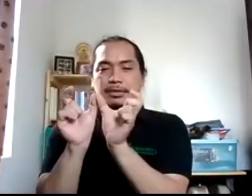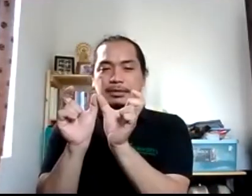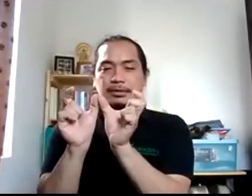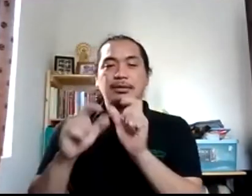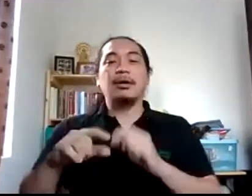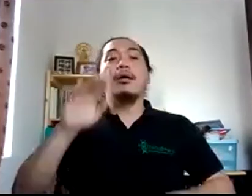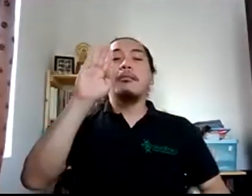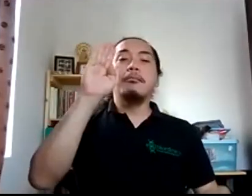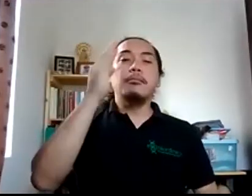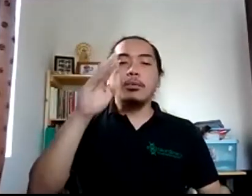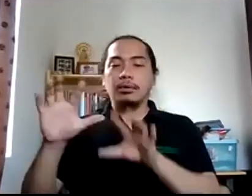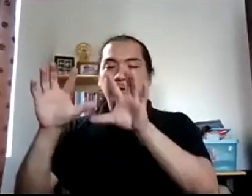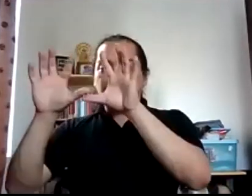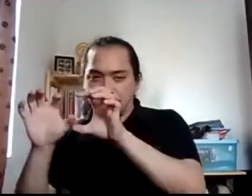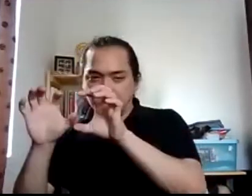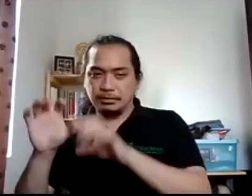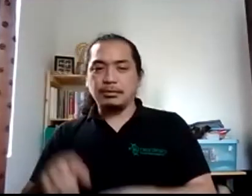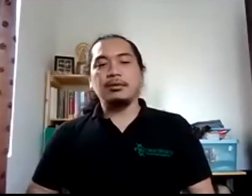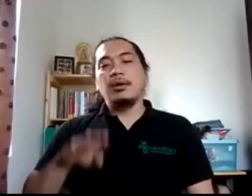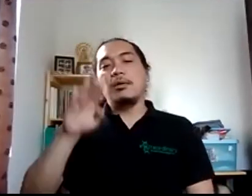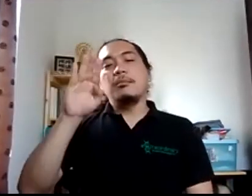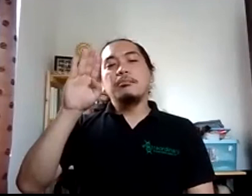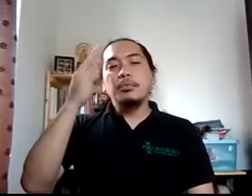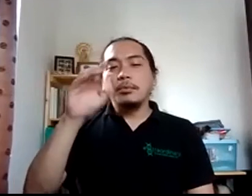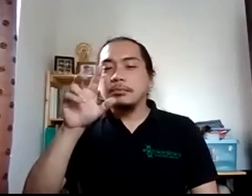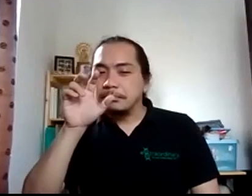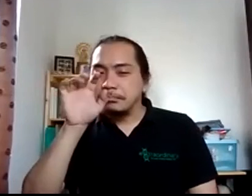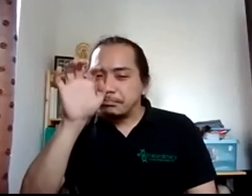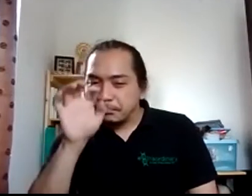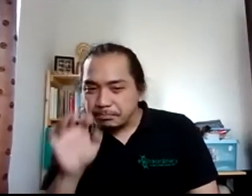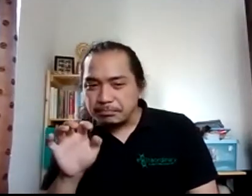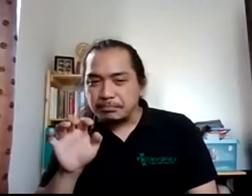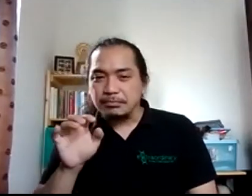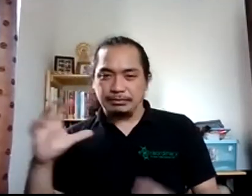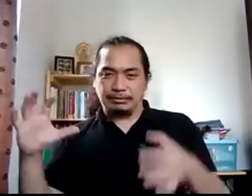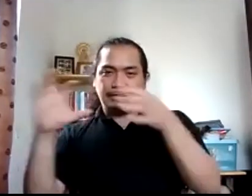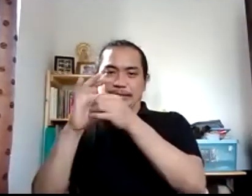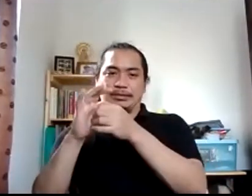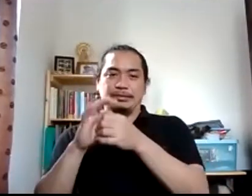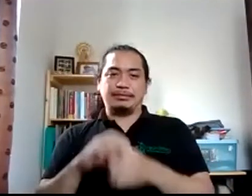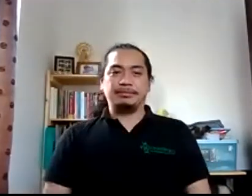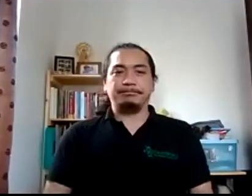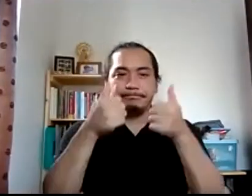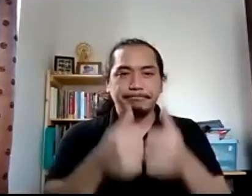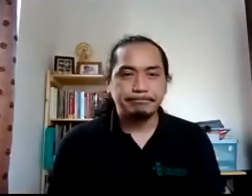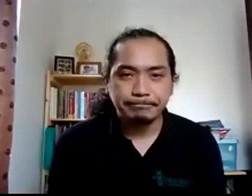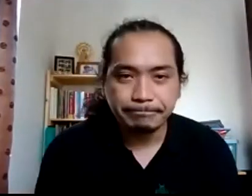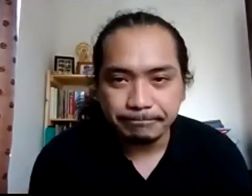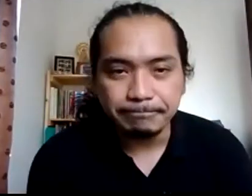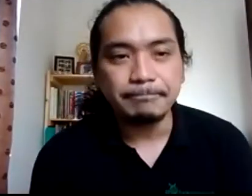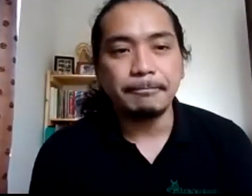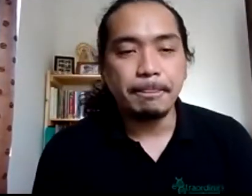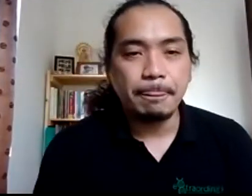incorporated in our facial expression. So that's what we have to take in account is first whether or not it's a phrase, the number,